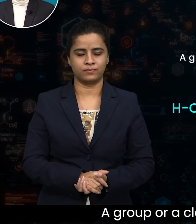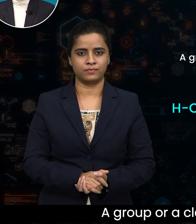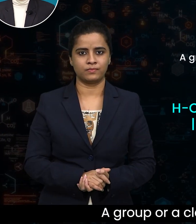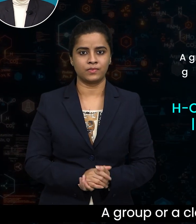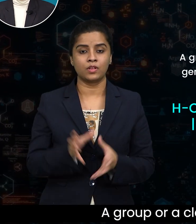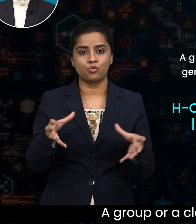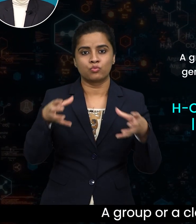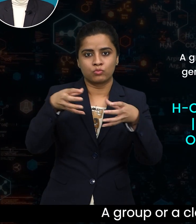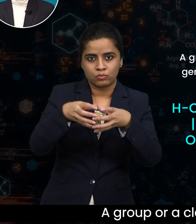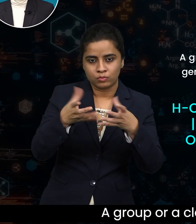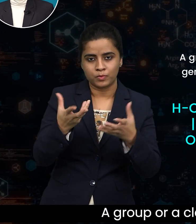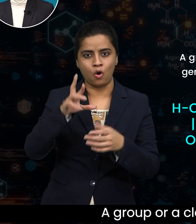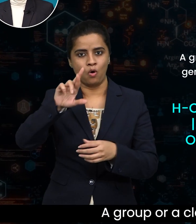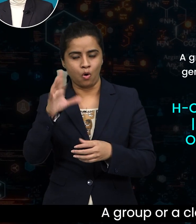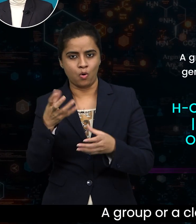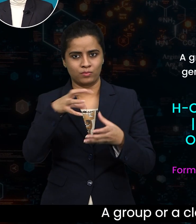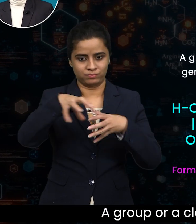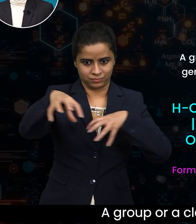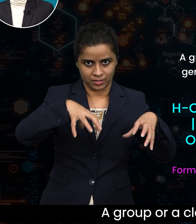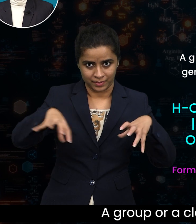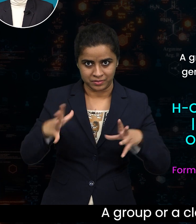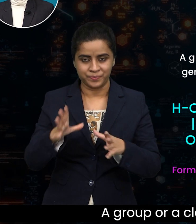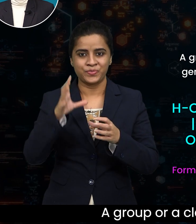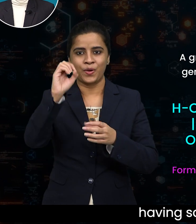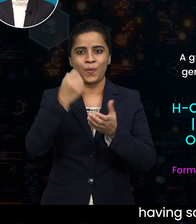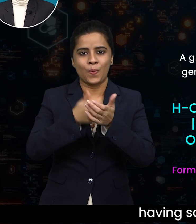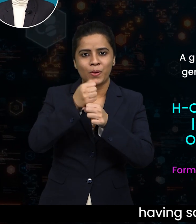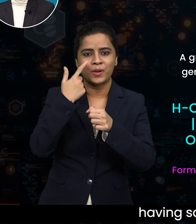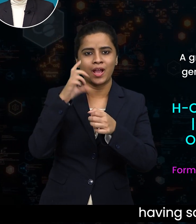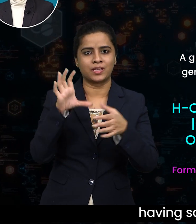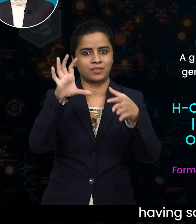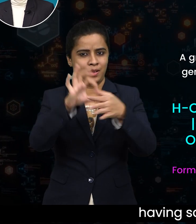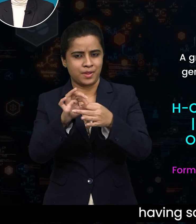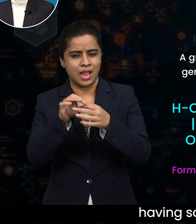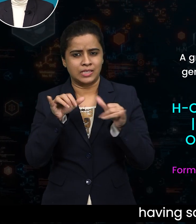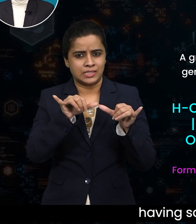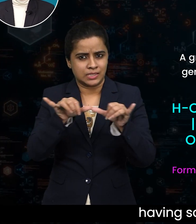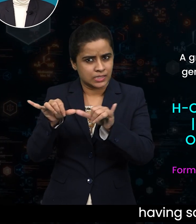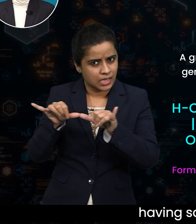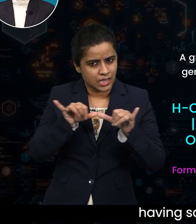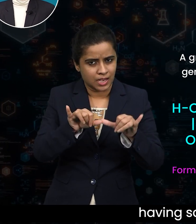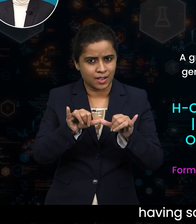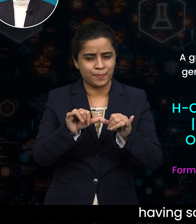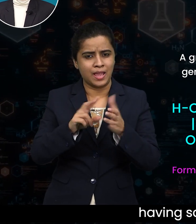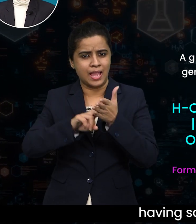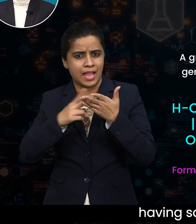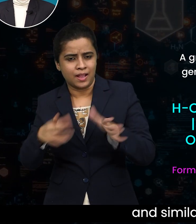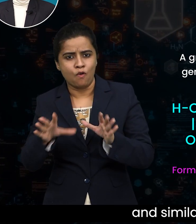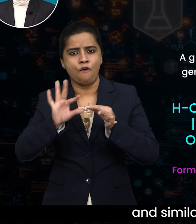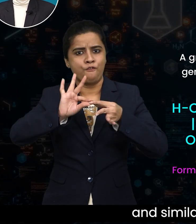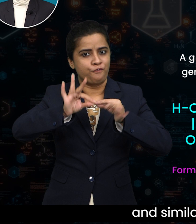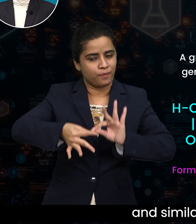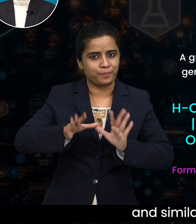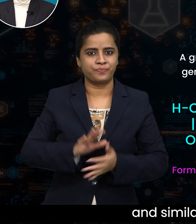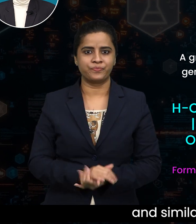A group or a class of organic compounds having same general formula